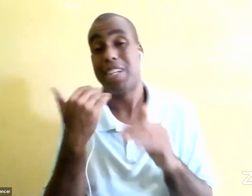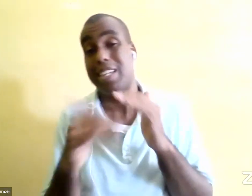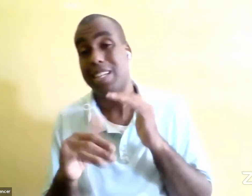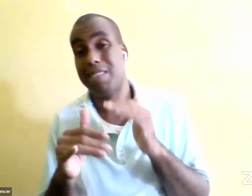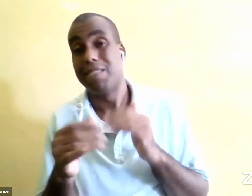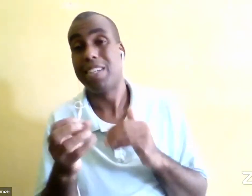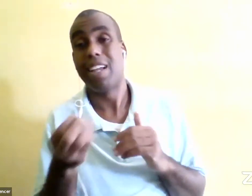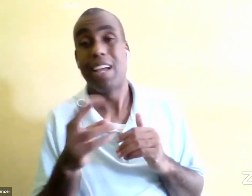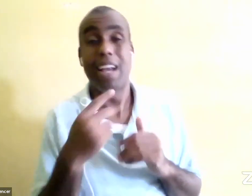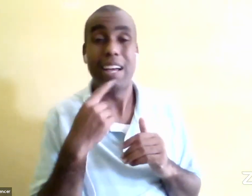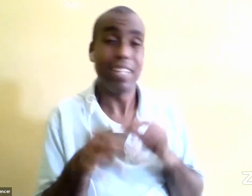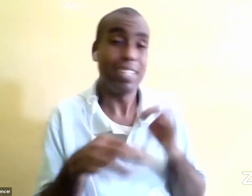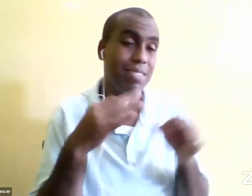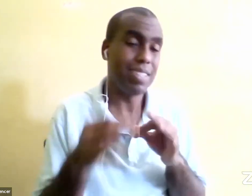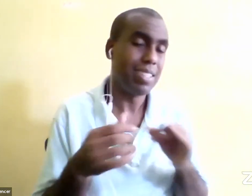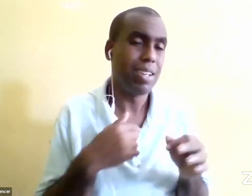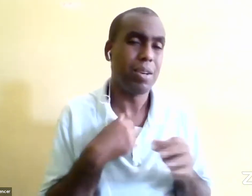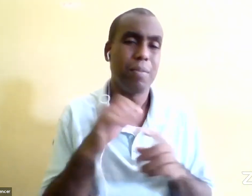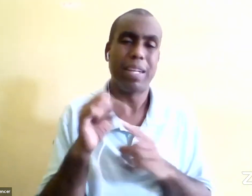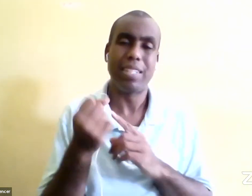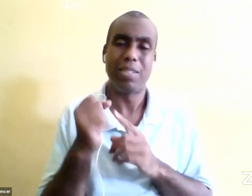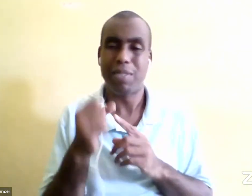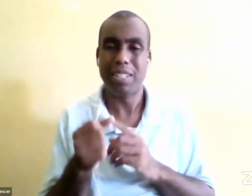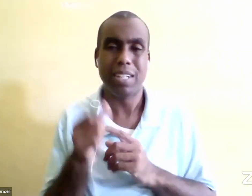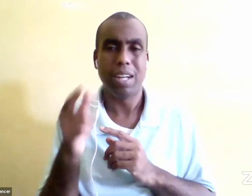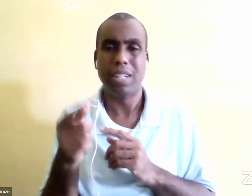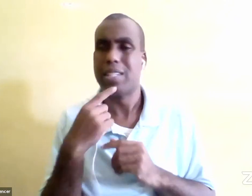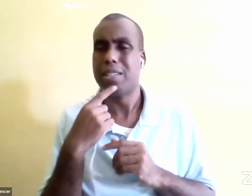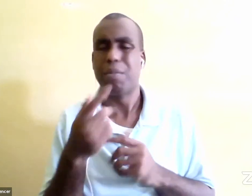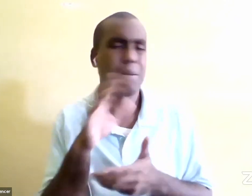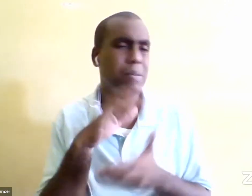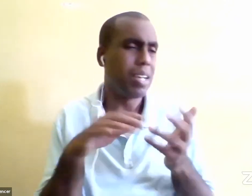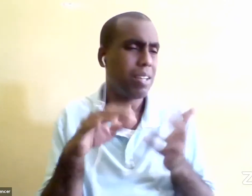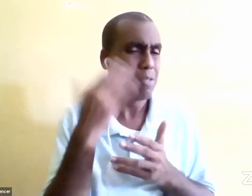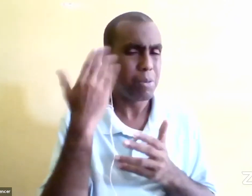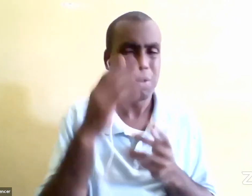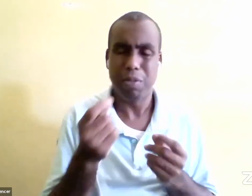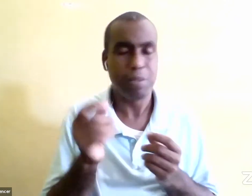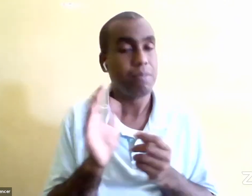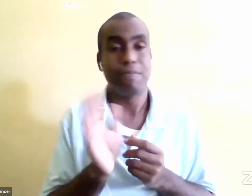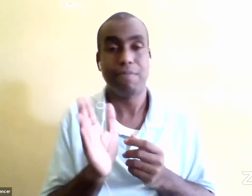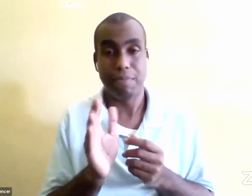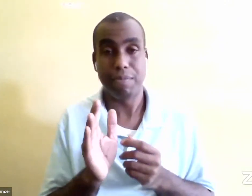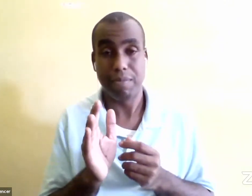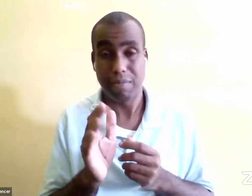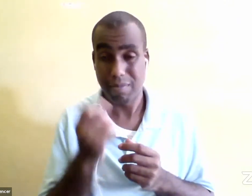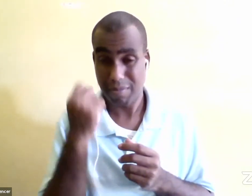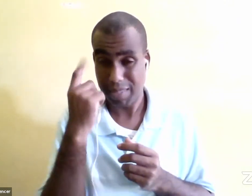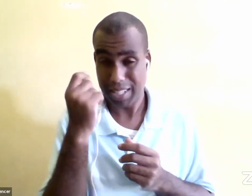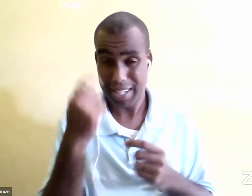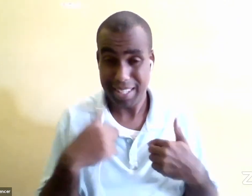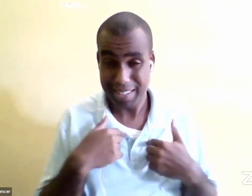exceptional circumstances. Don't say you're confused. Anybody not following what I'm saying?